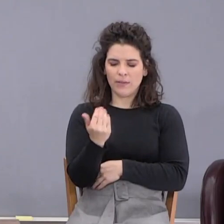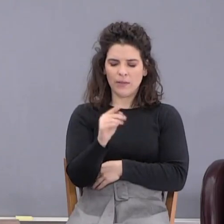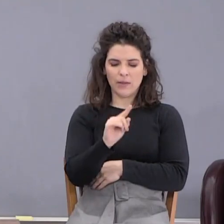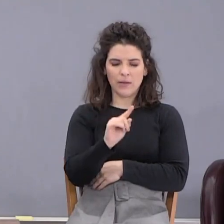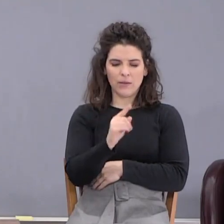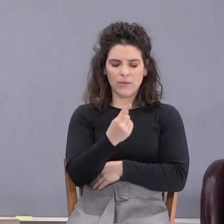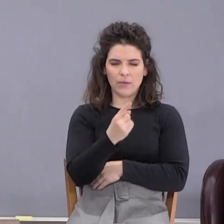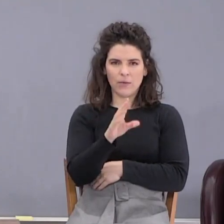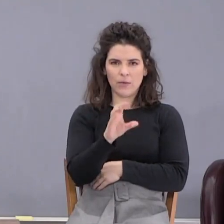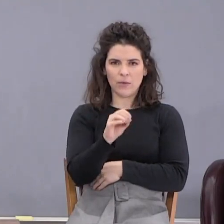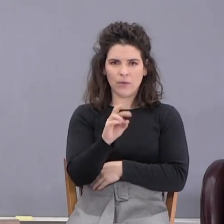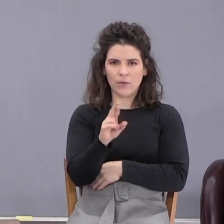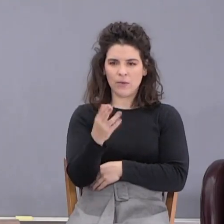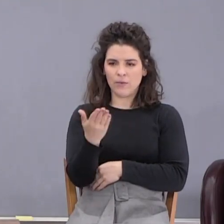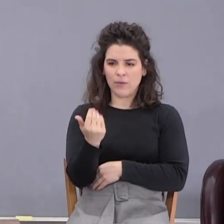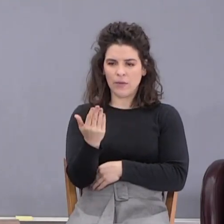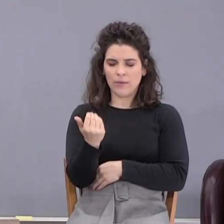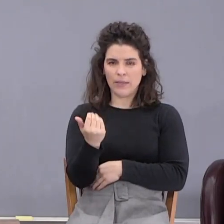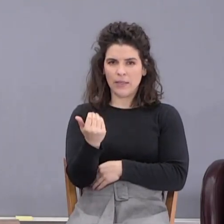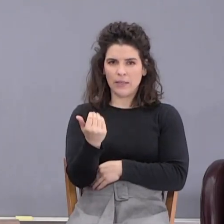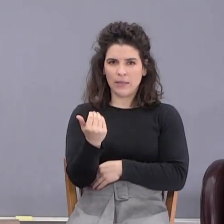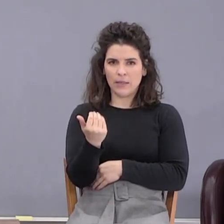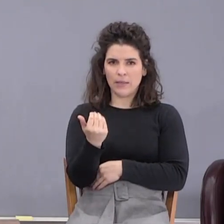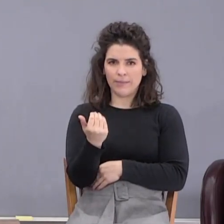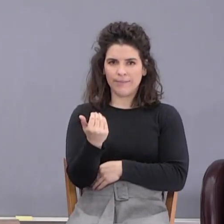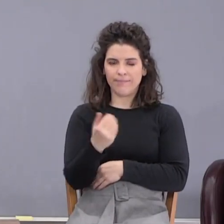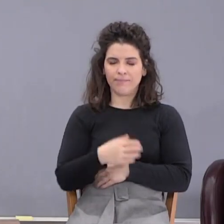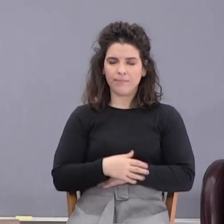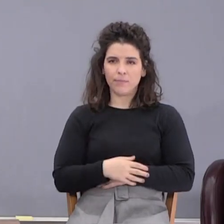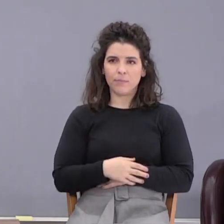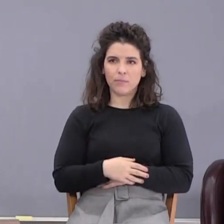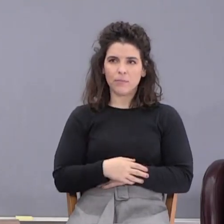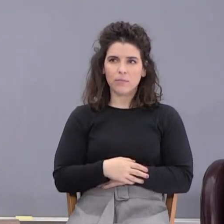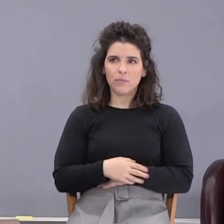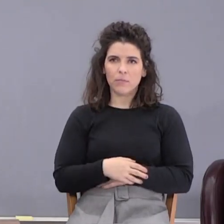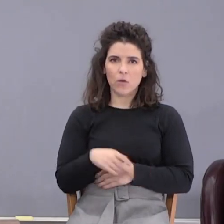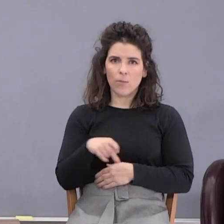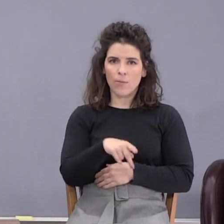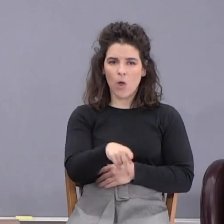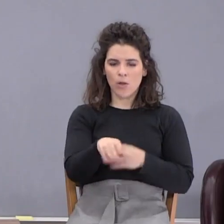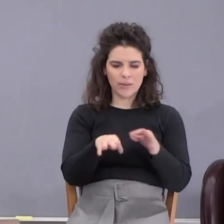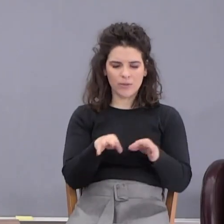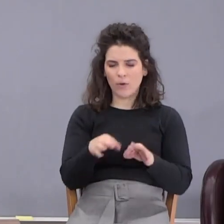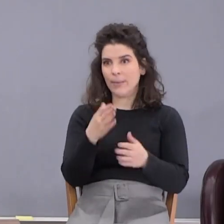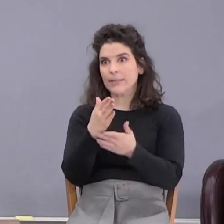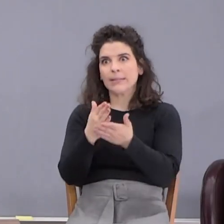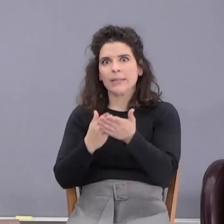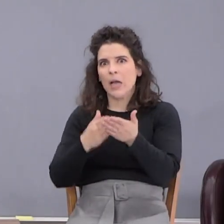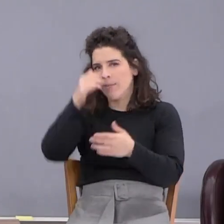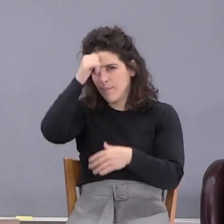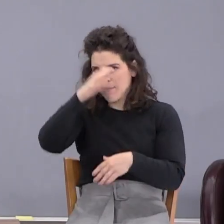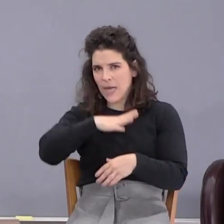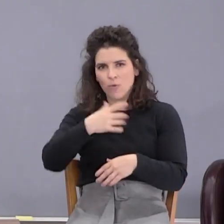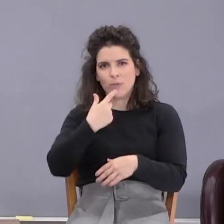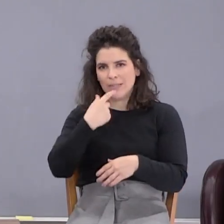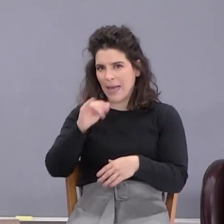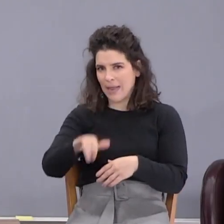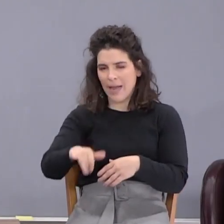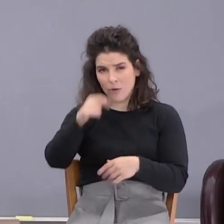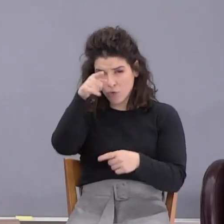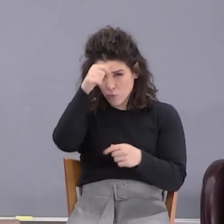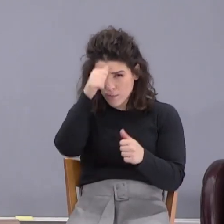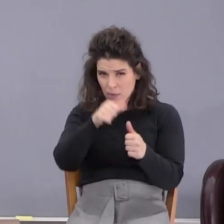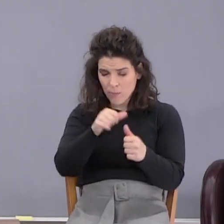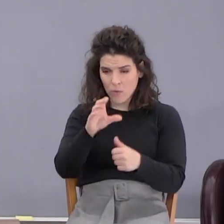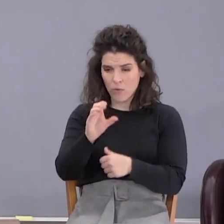I take Paul describing, quote, some man who is saying this. And remember, the Corinthians, they were